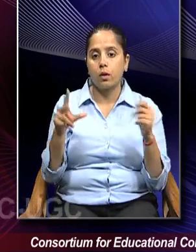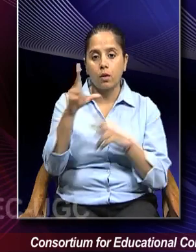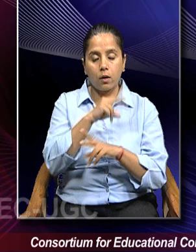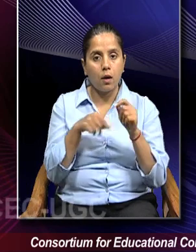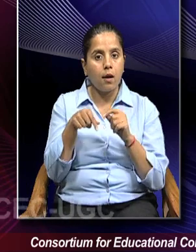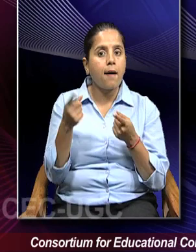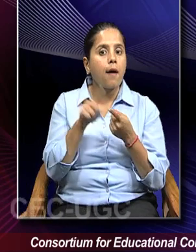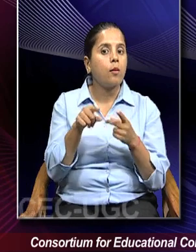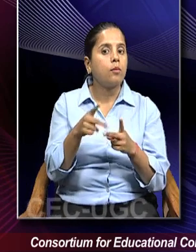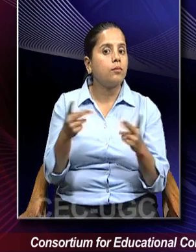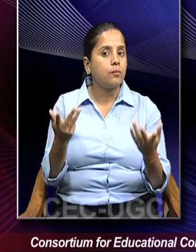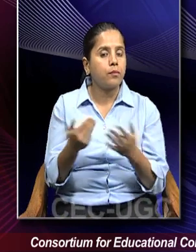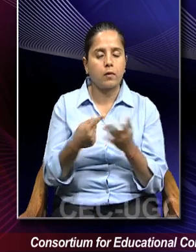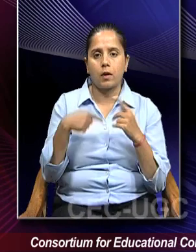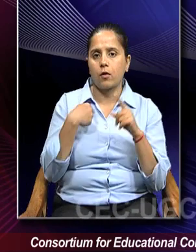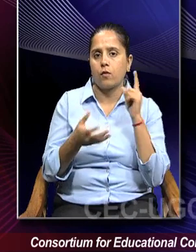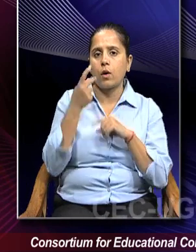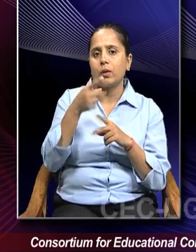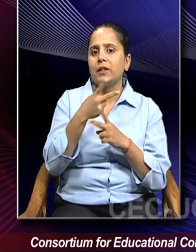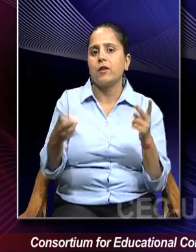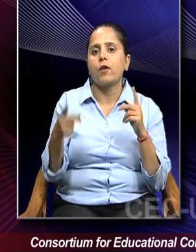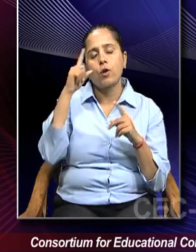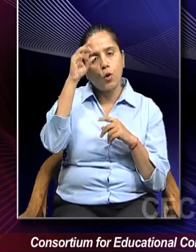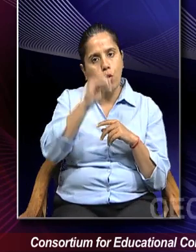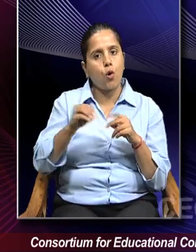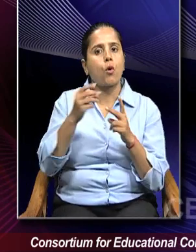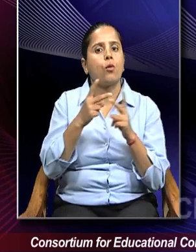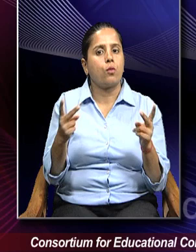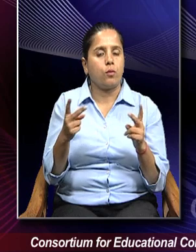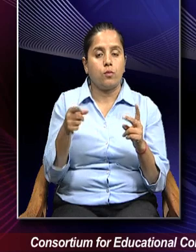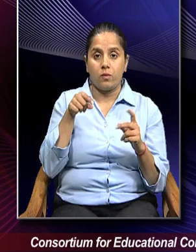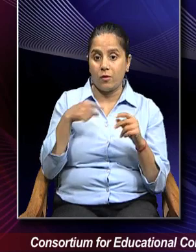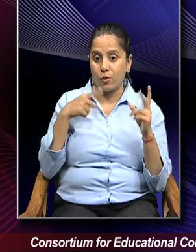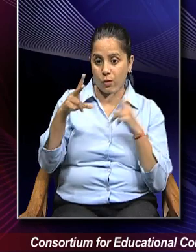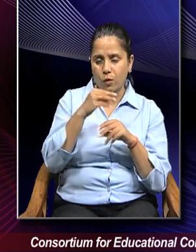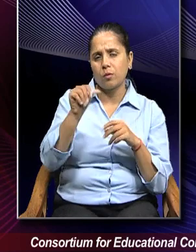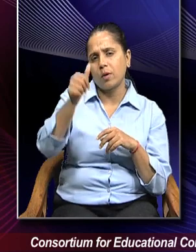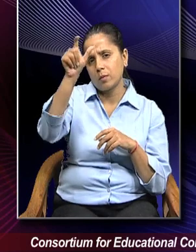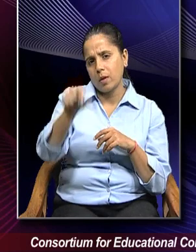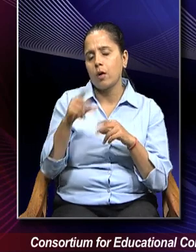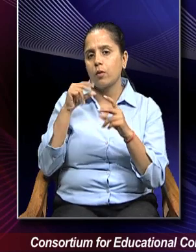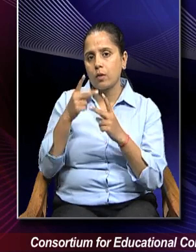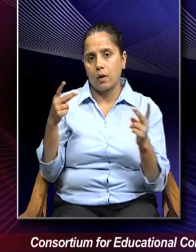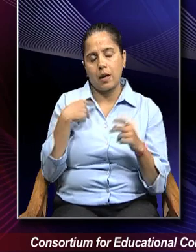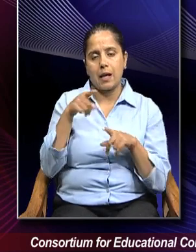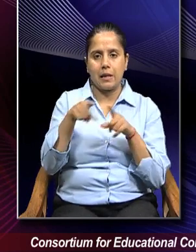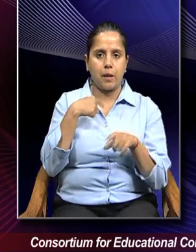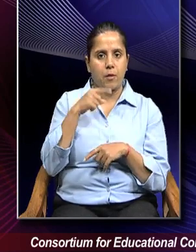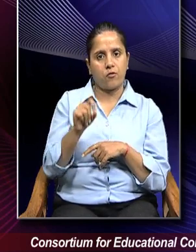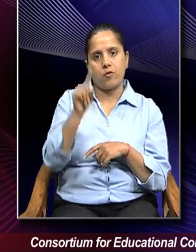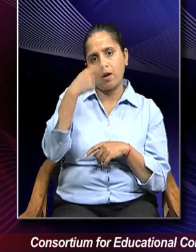what happens, we are finding different opinions even while talking to somebody. Suppose initially I had